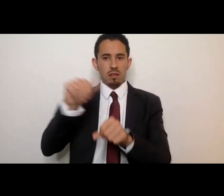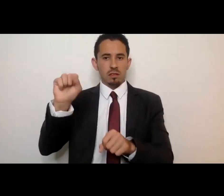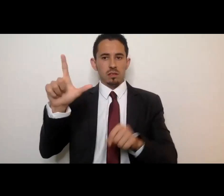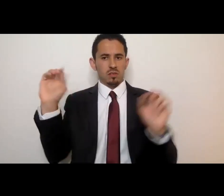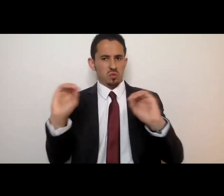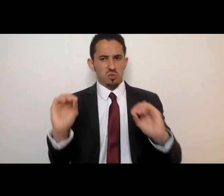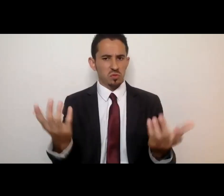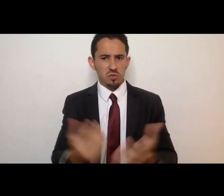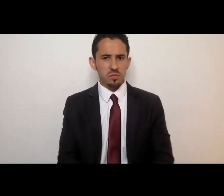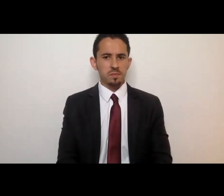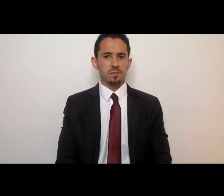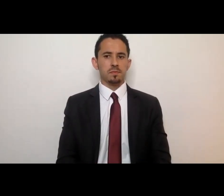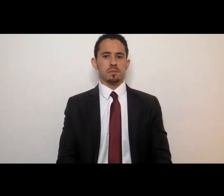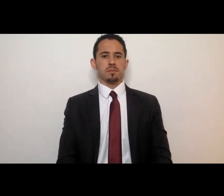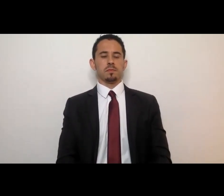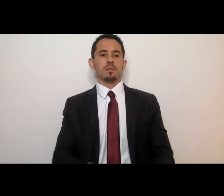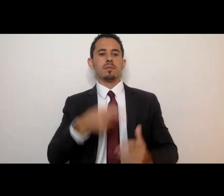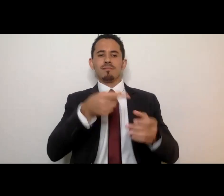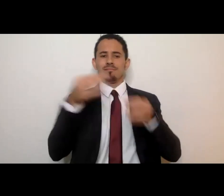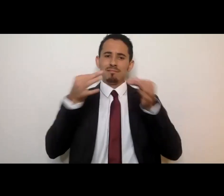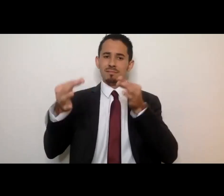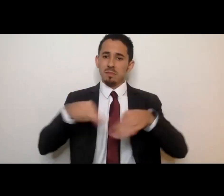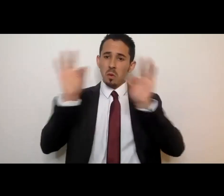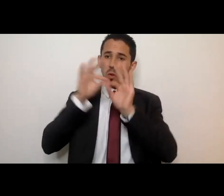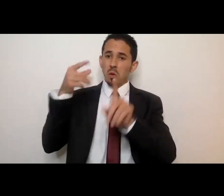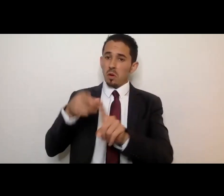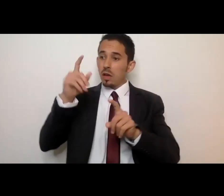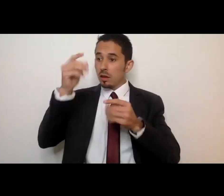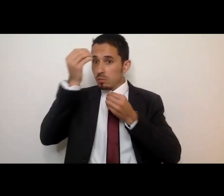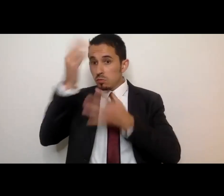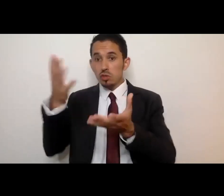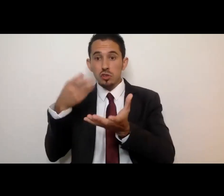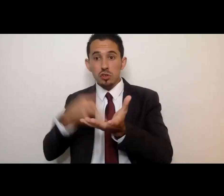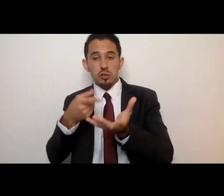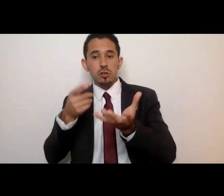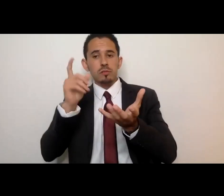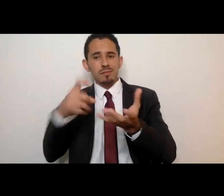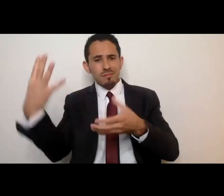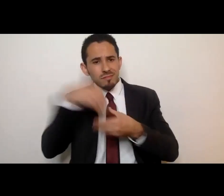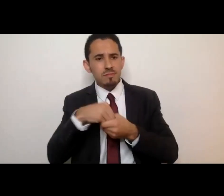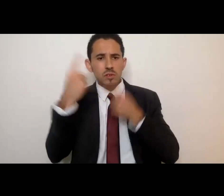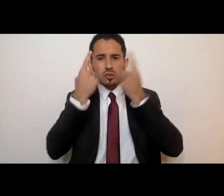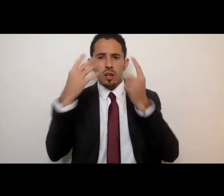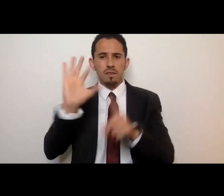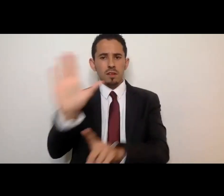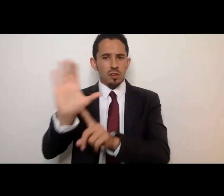It's concerning because there is no information available in American Sign Language about ticks and tick-borne